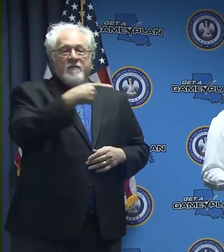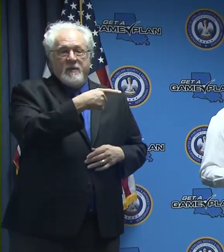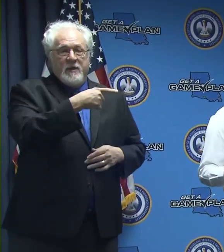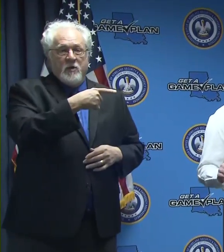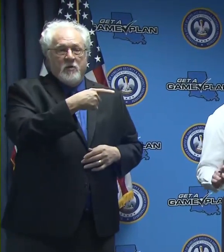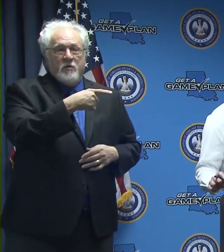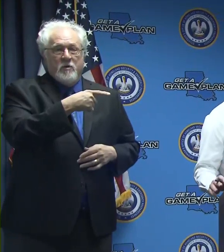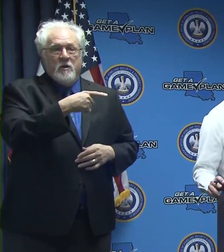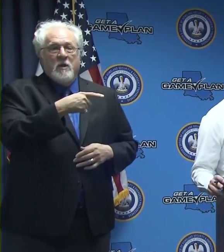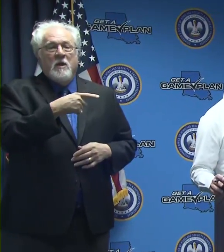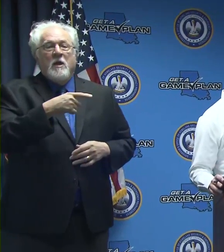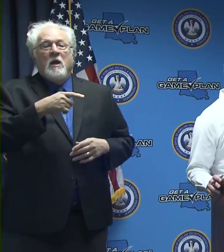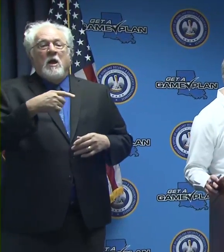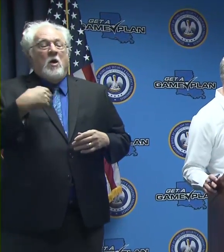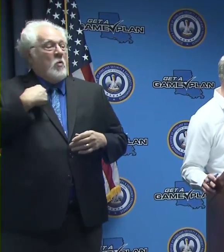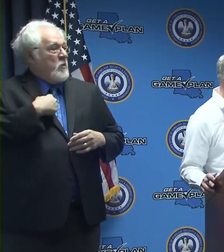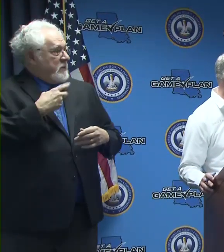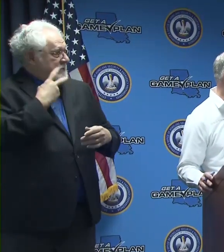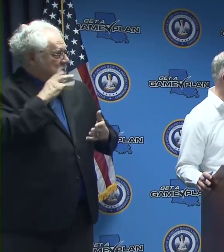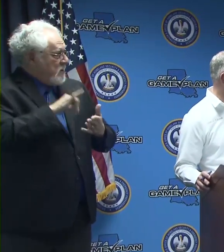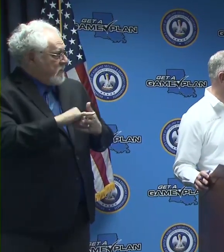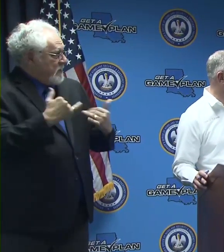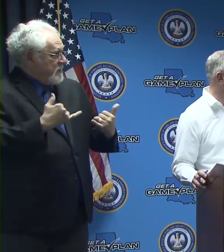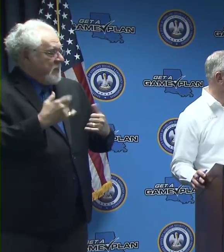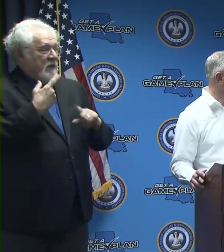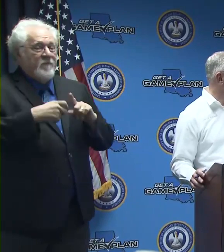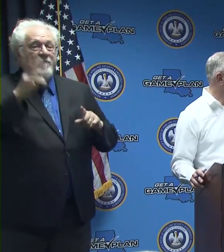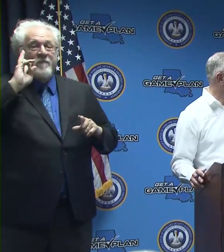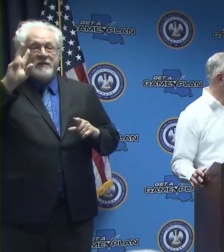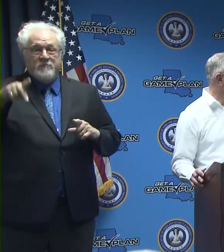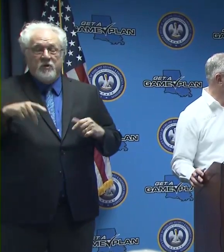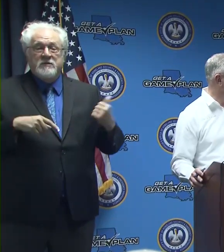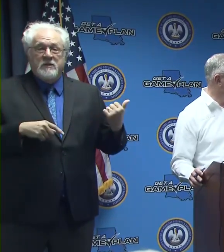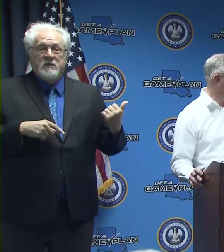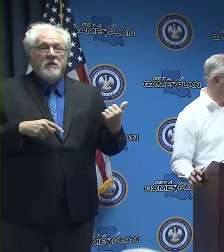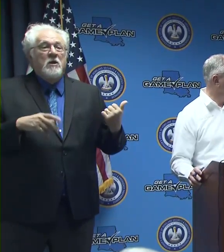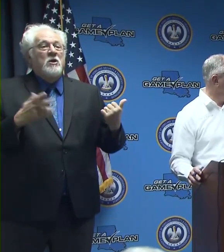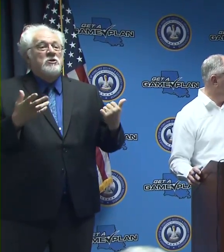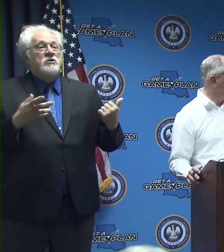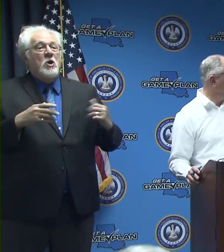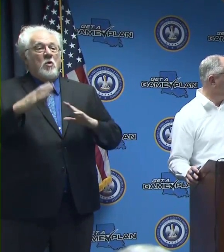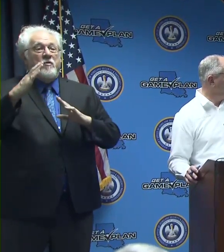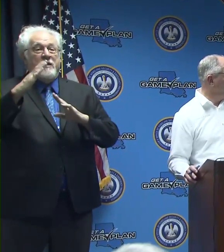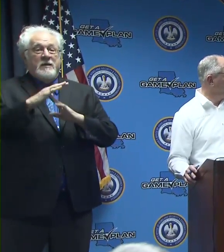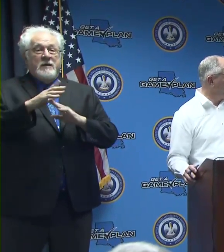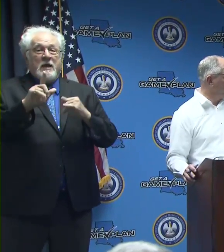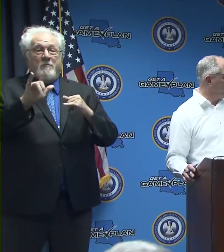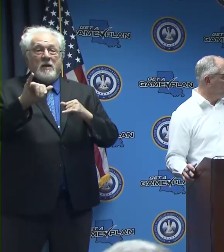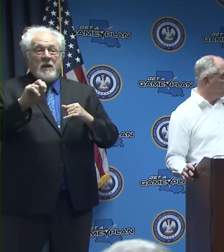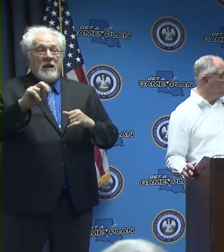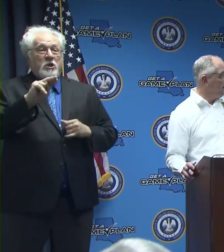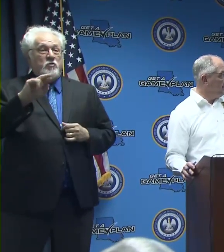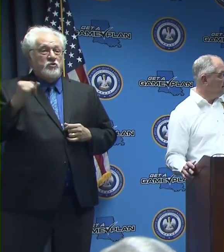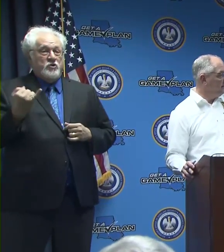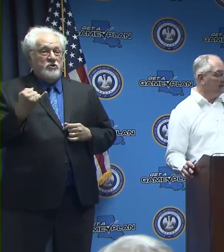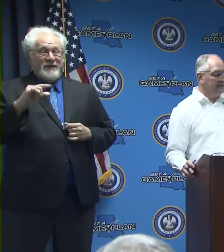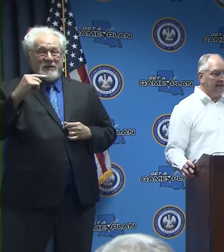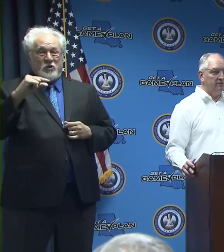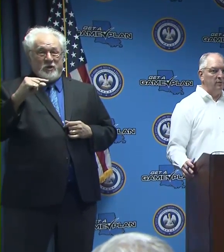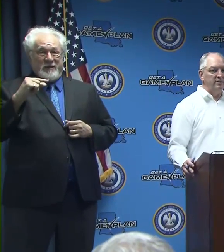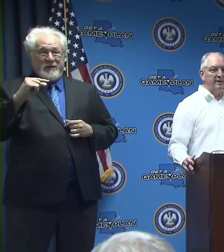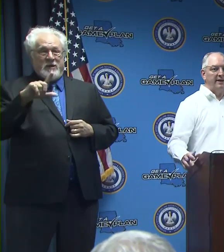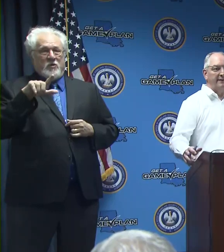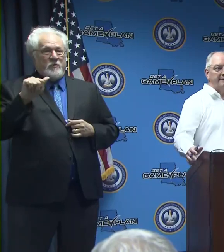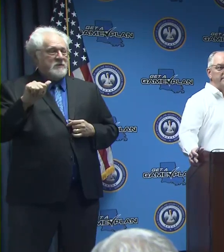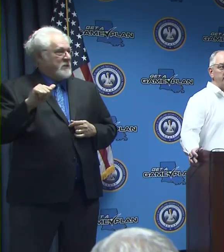a chart that was shown to us today by the Vice President. And so the top line there is New Jersey. The green line underneath that